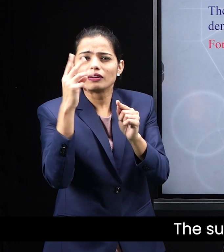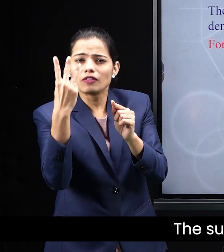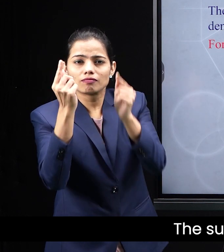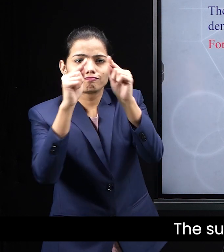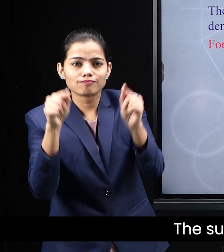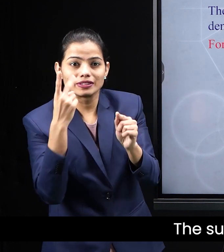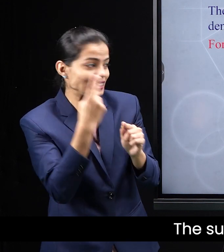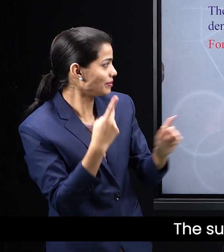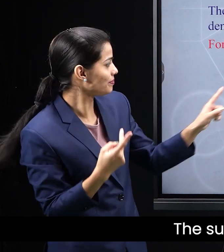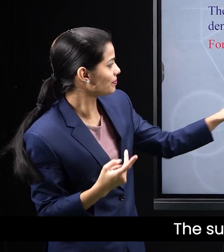2, 3.